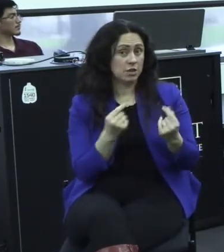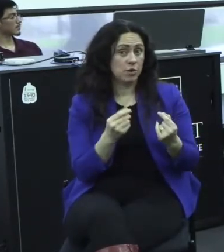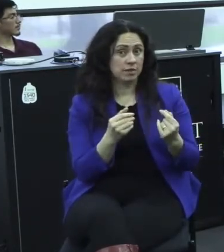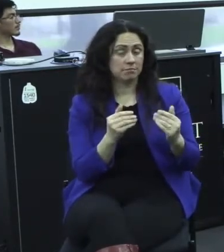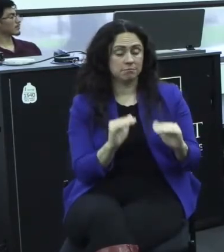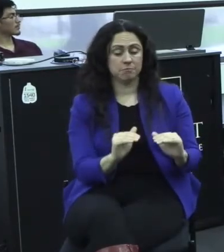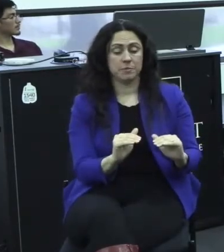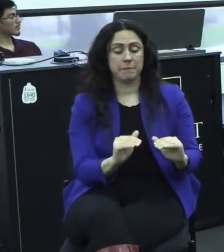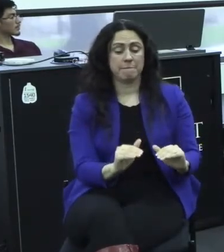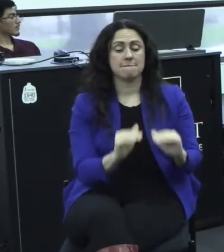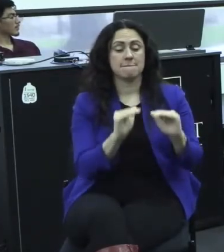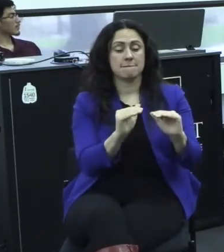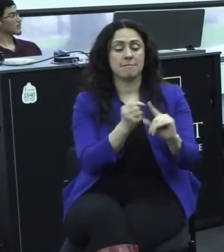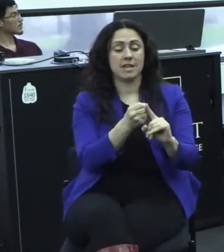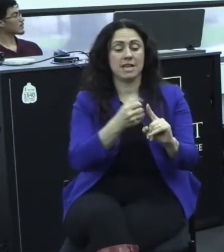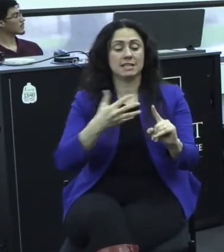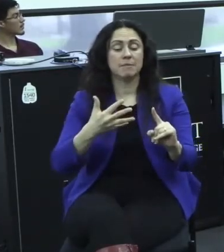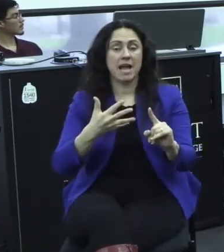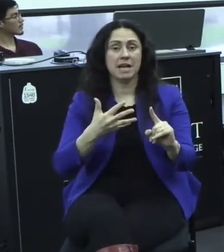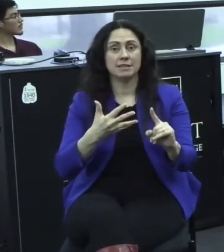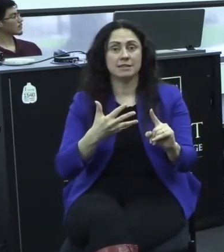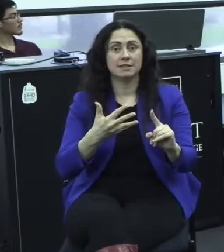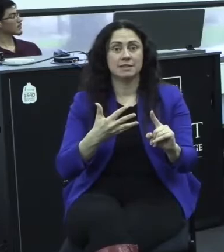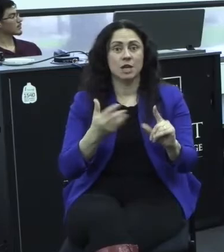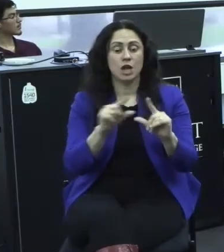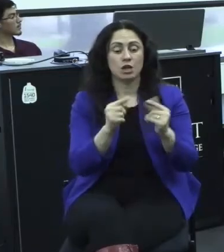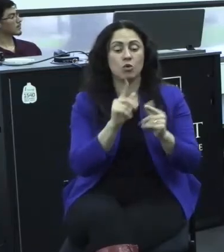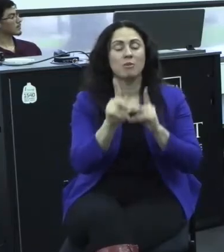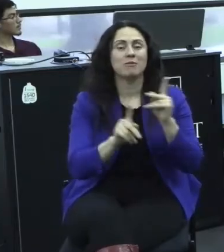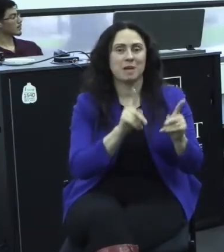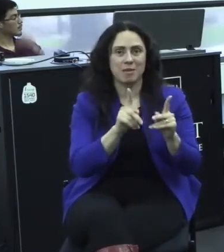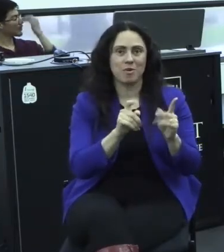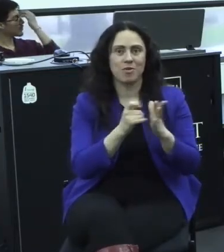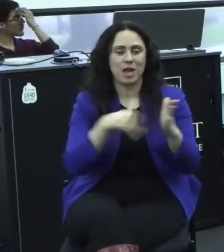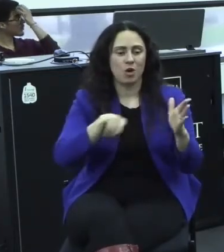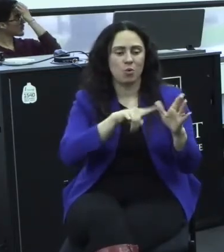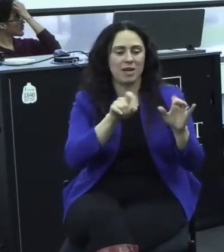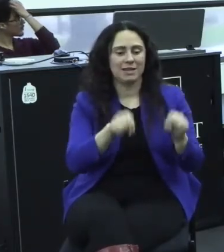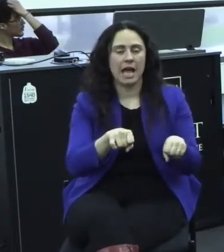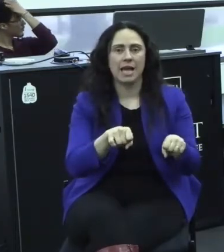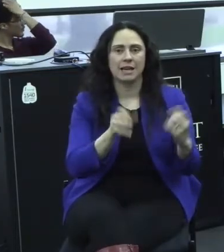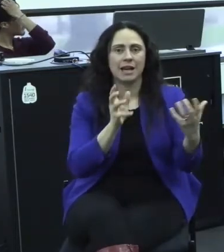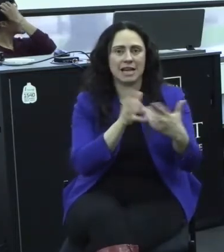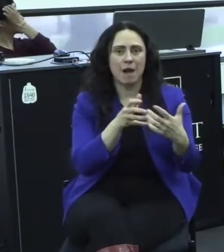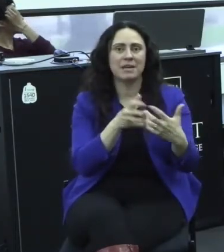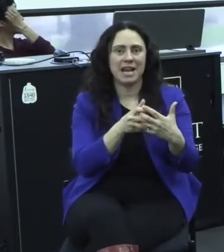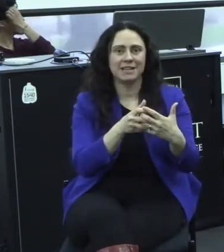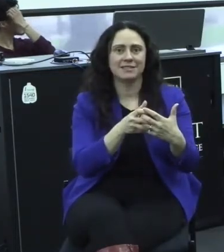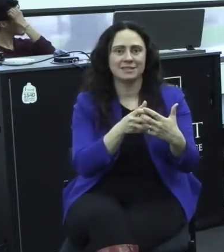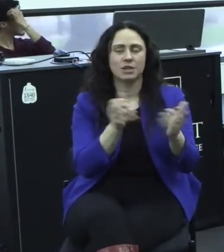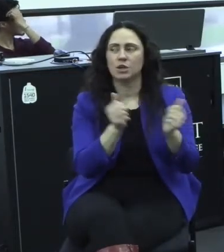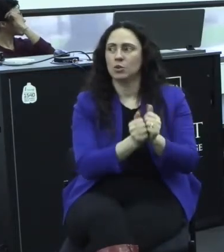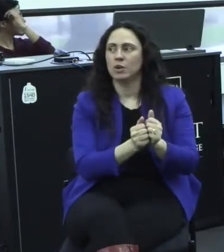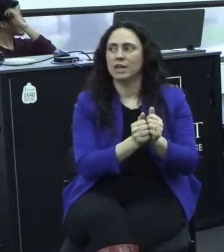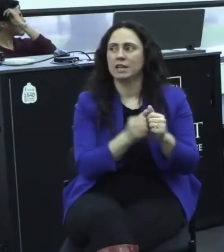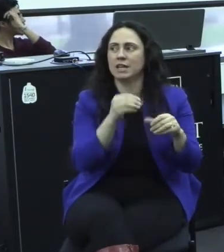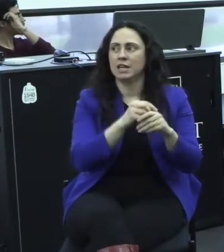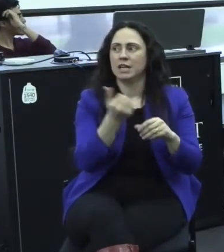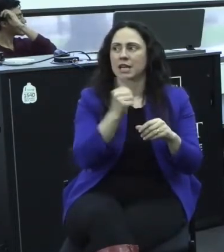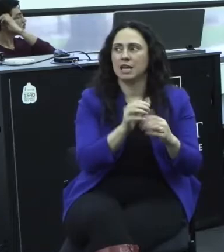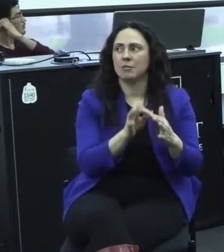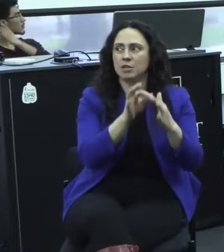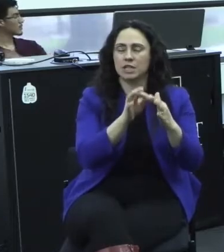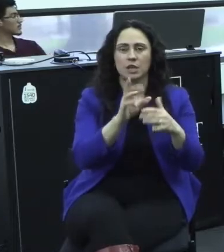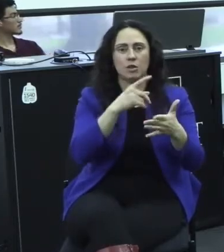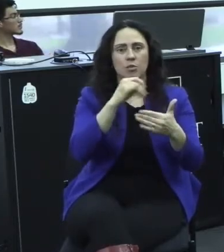to expand the group of people that we can accommodate within any particular